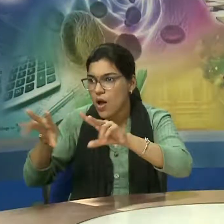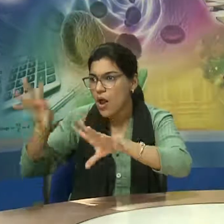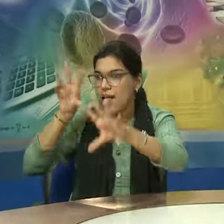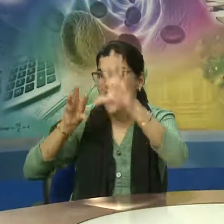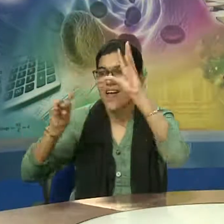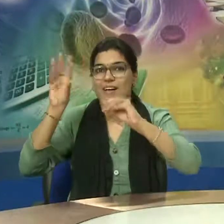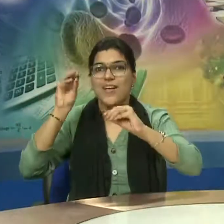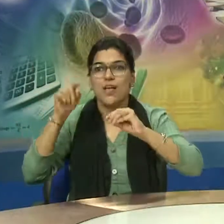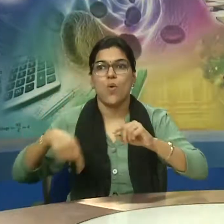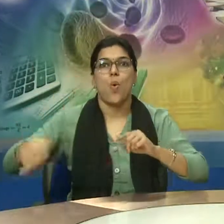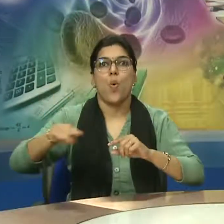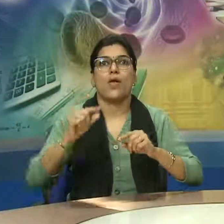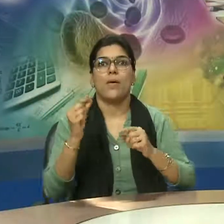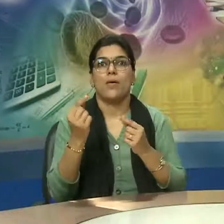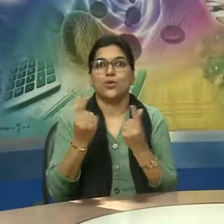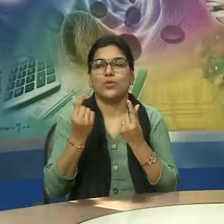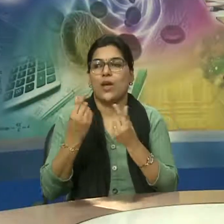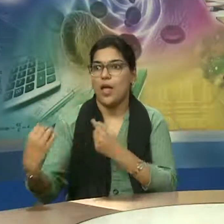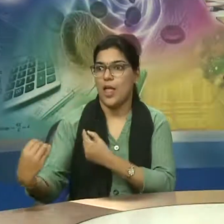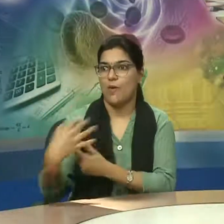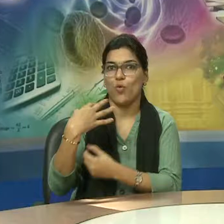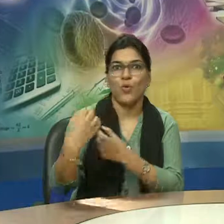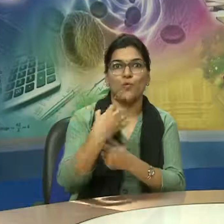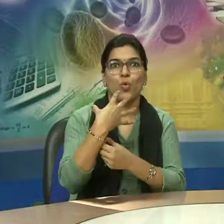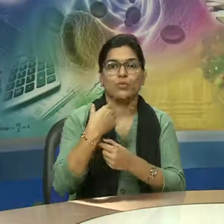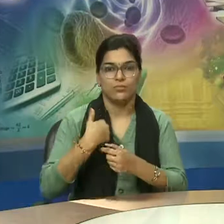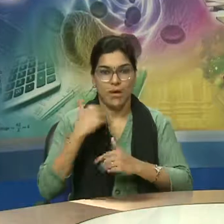People are not too true